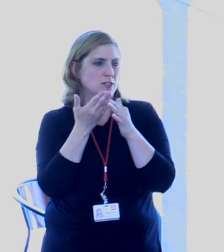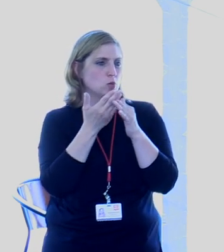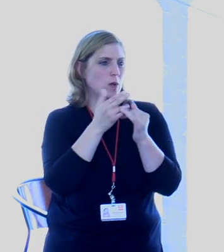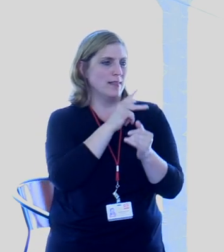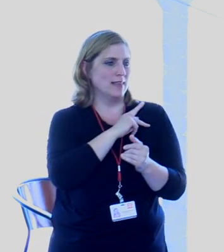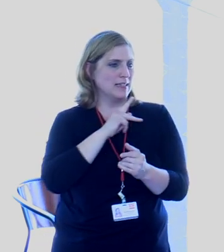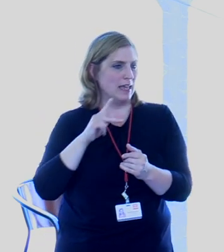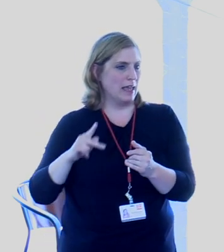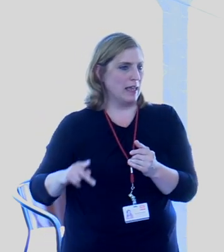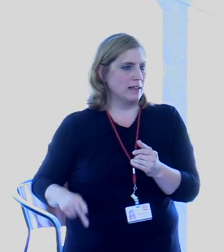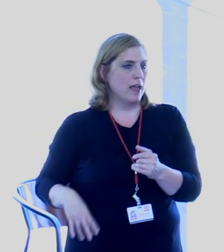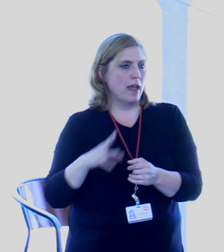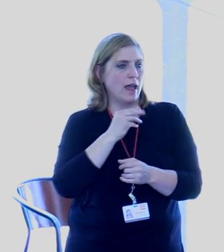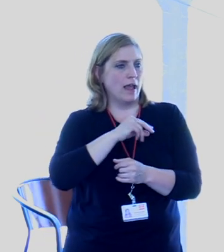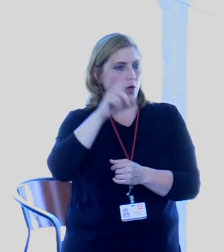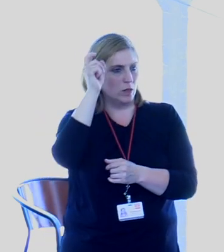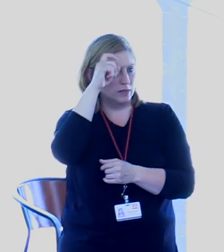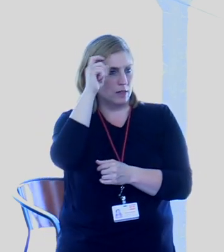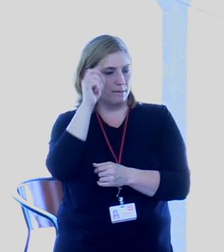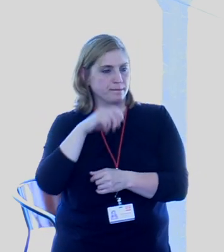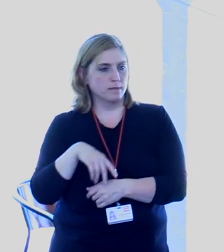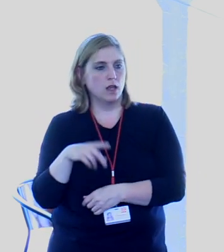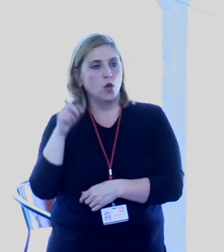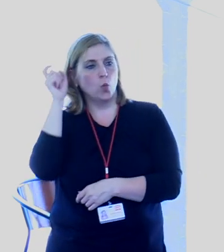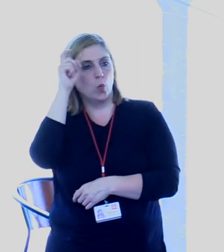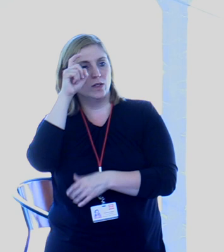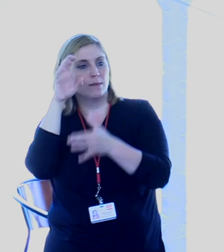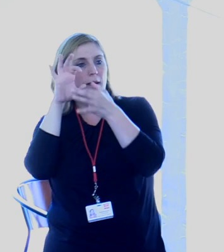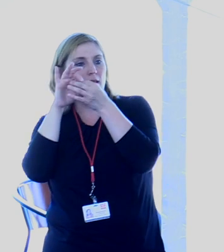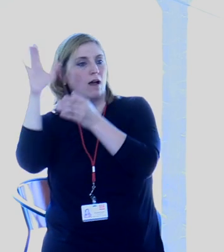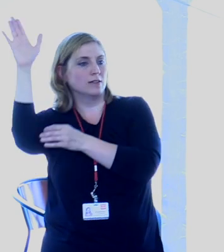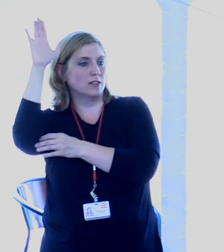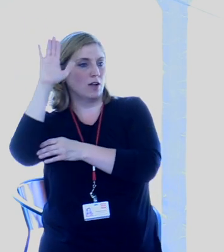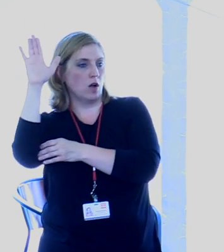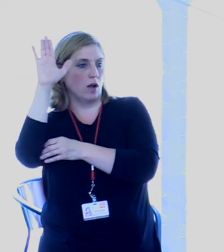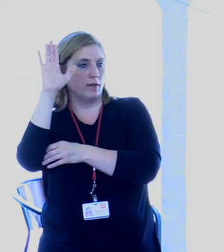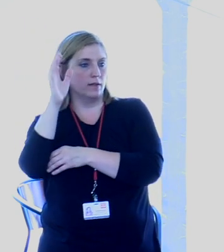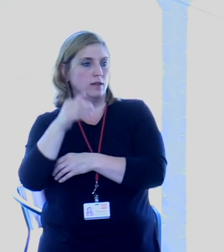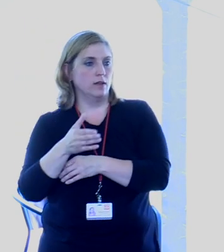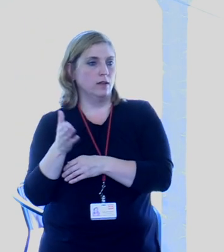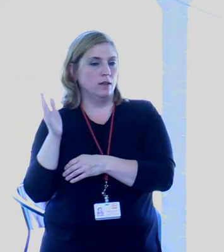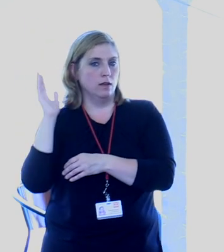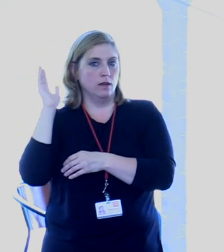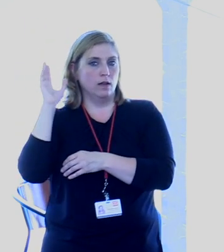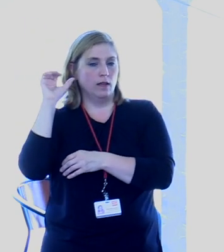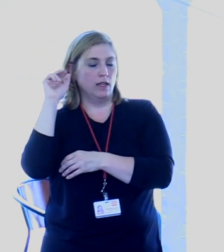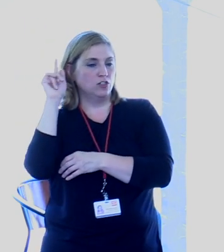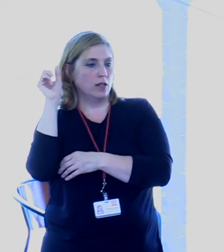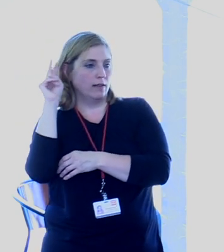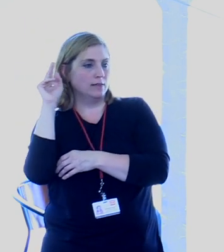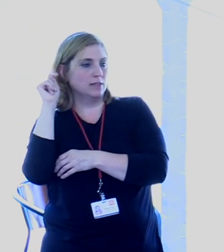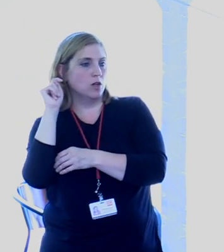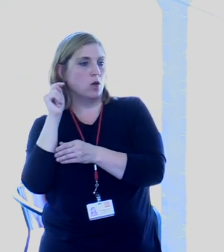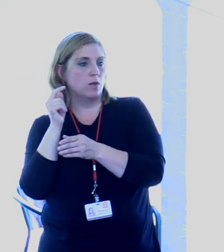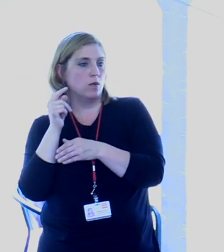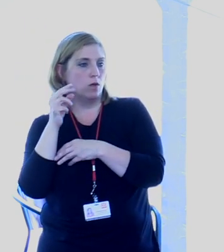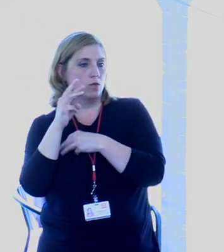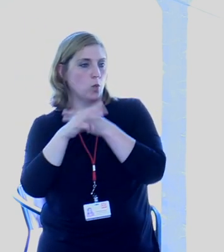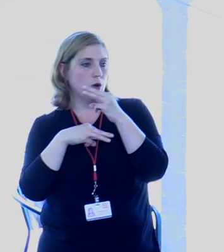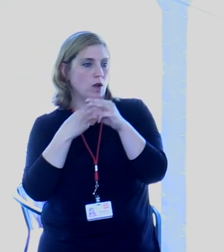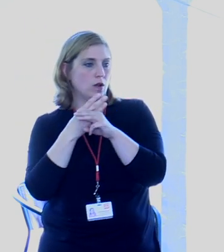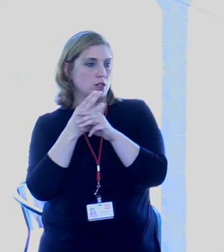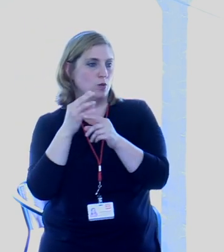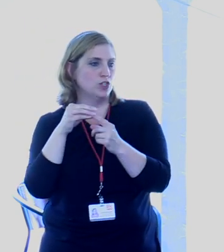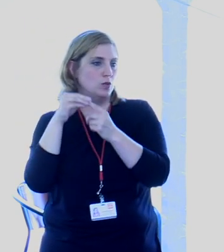king and wisdom. Okay, wisdom belongs to God, and in the ancient world, it was unique